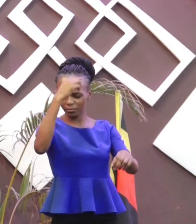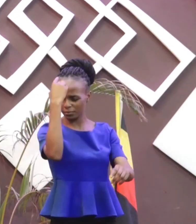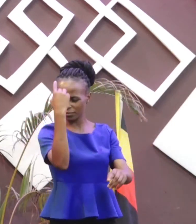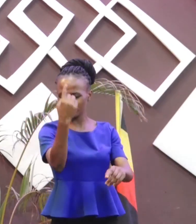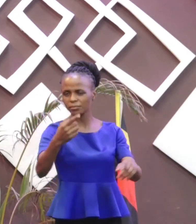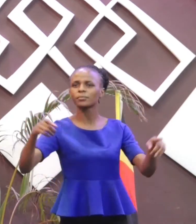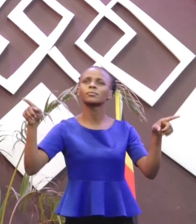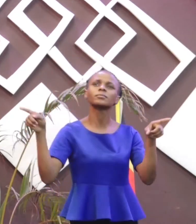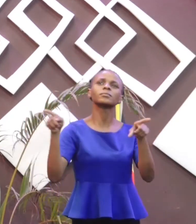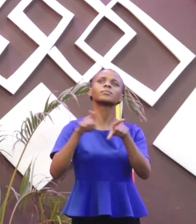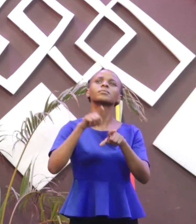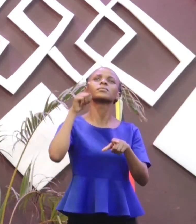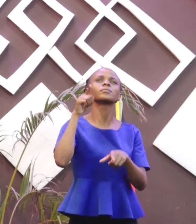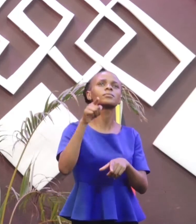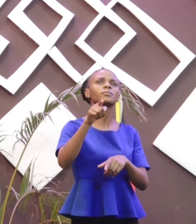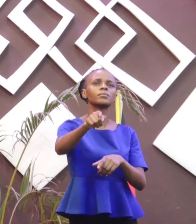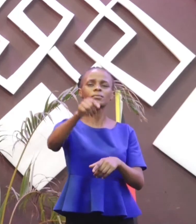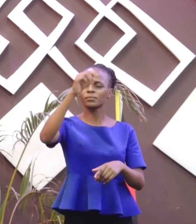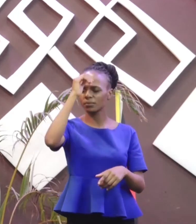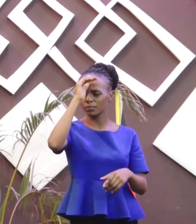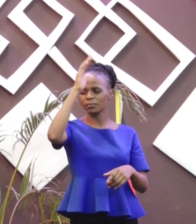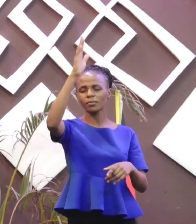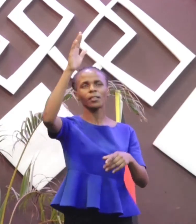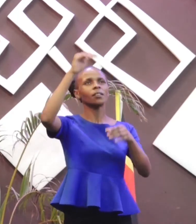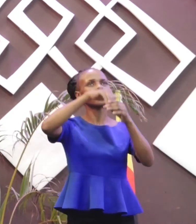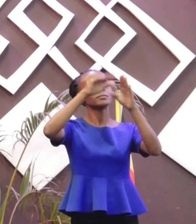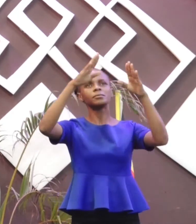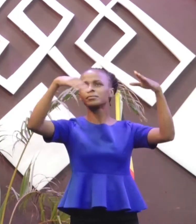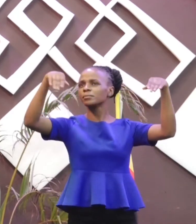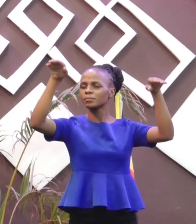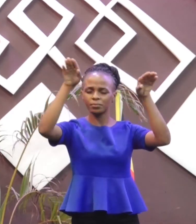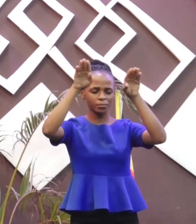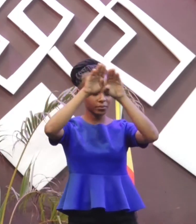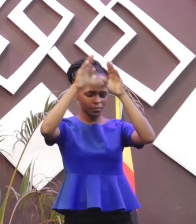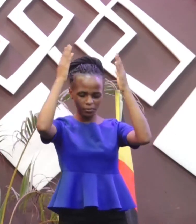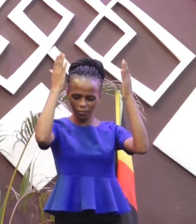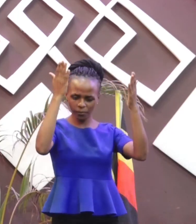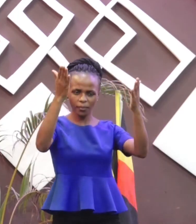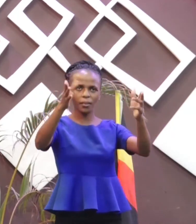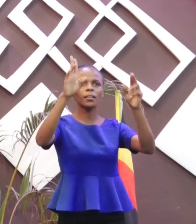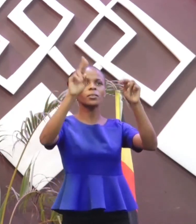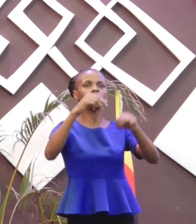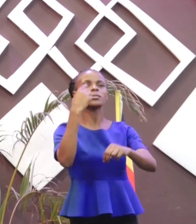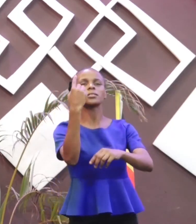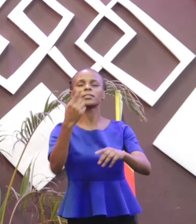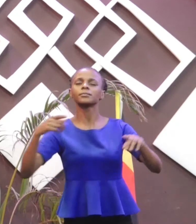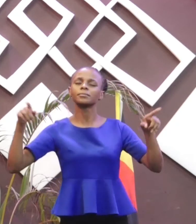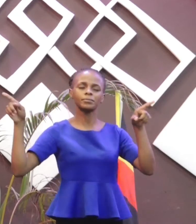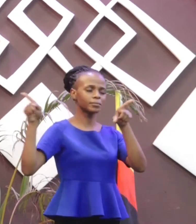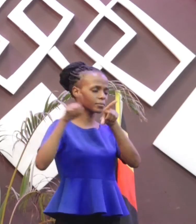hakuna kama wewe baba wetu wa mbinguni